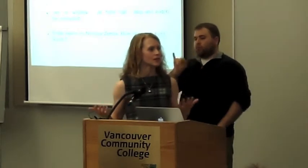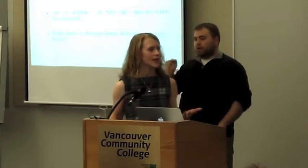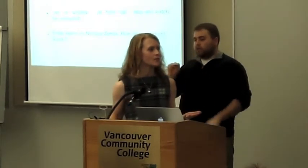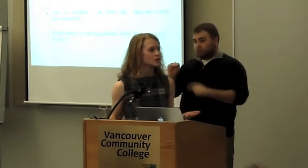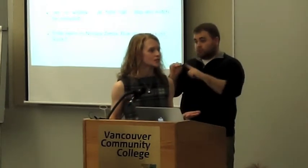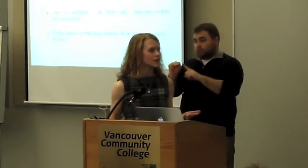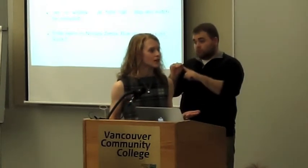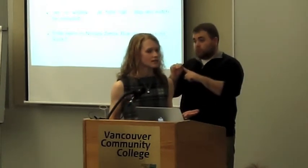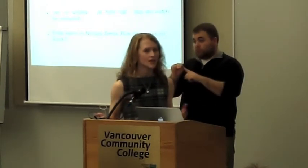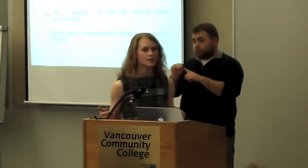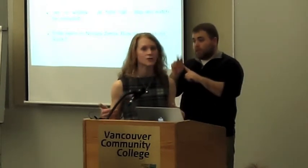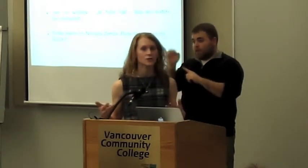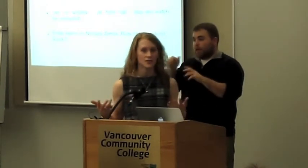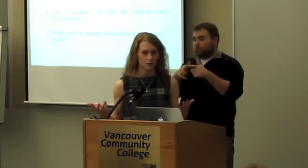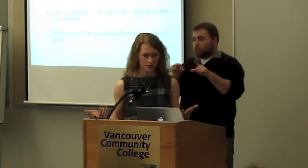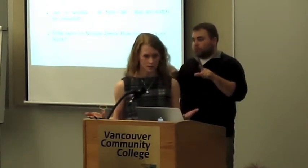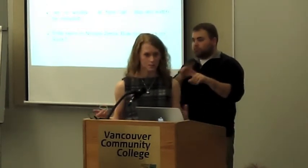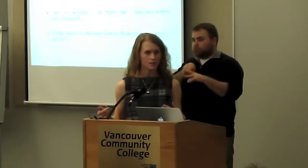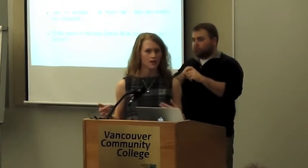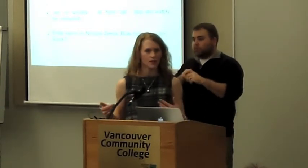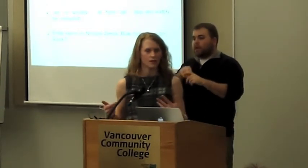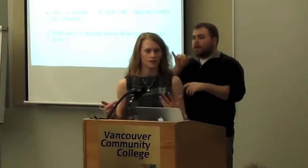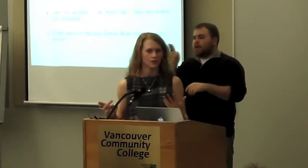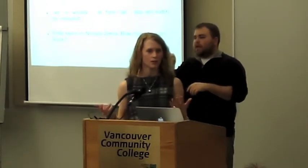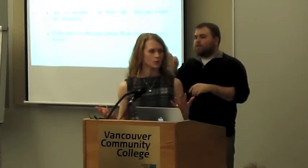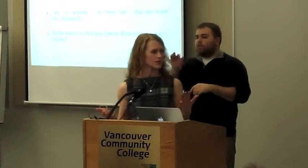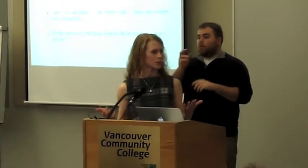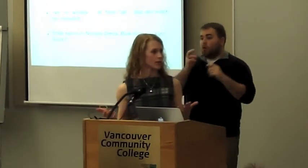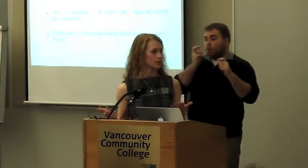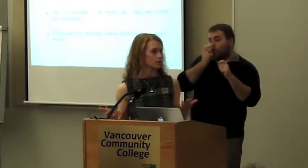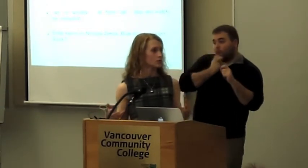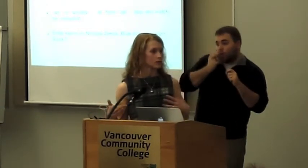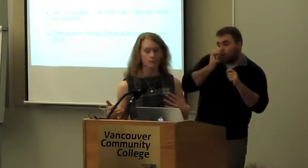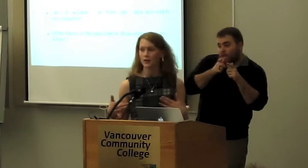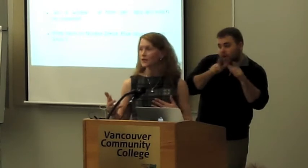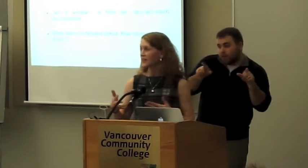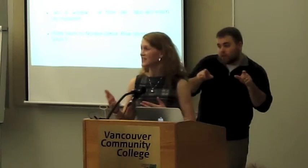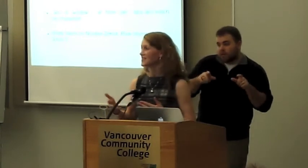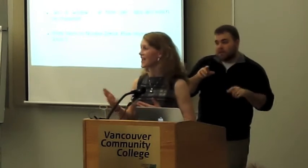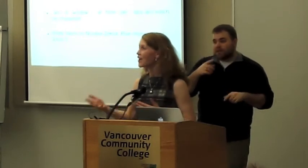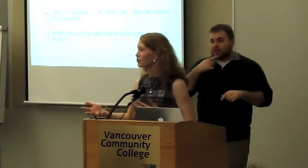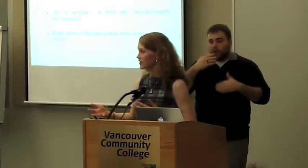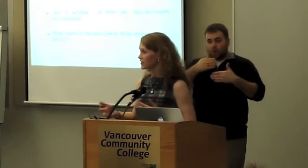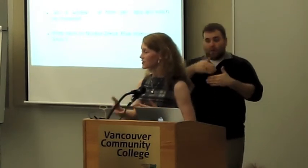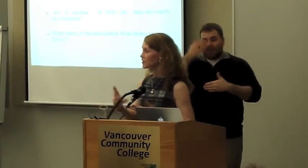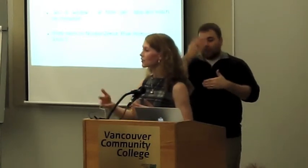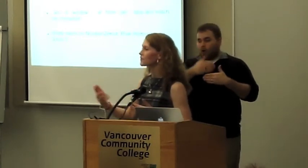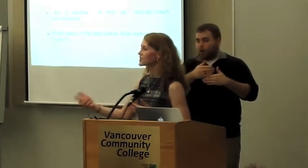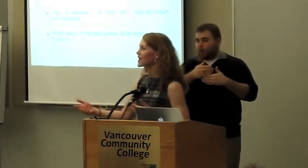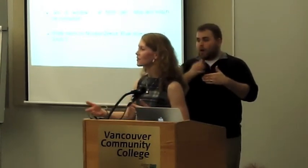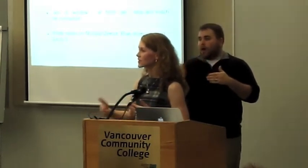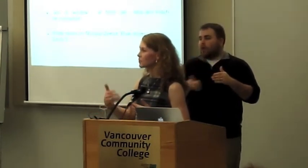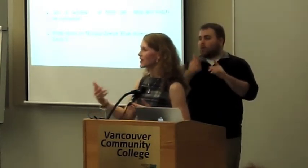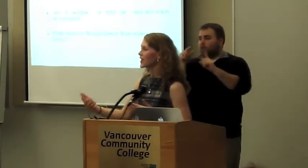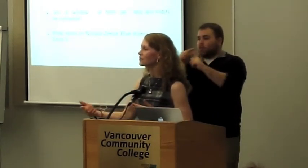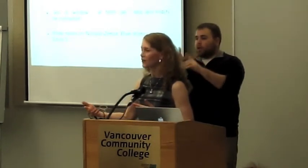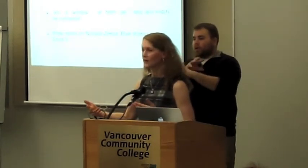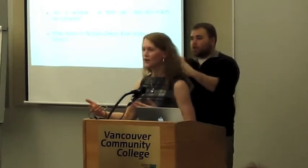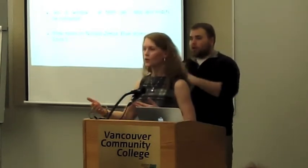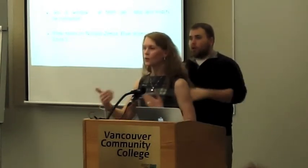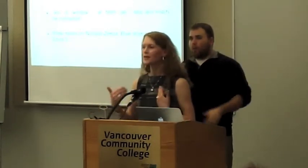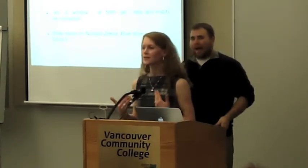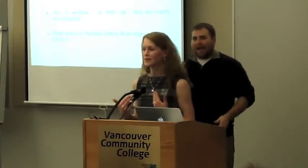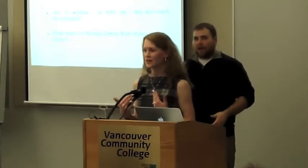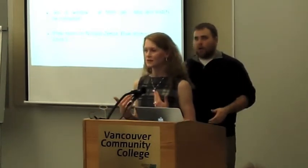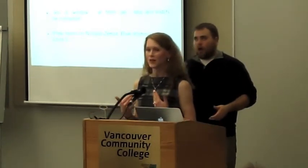in an oral language using context, if you say they would say, well, I don't know. I mean, it's a sound. It's a slur of sound. It's a